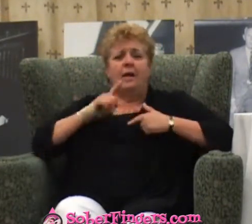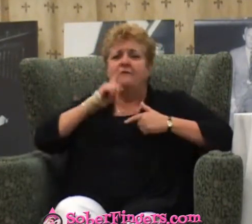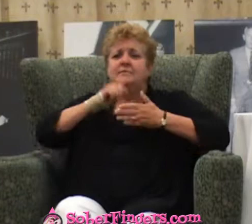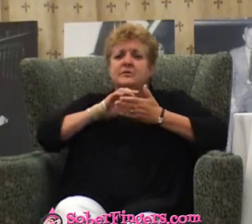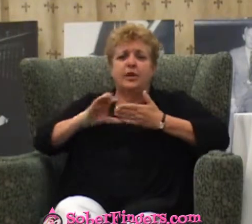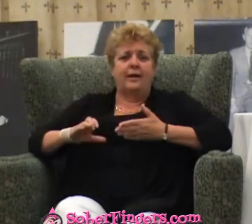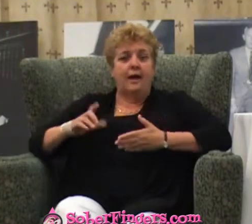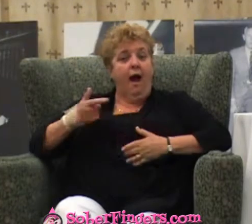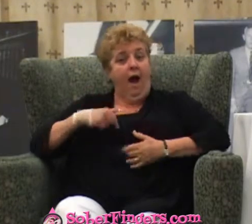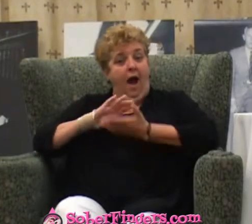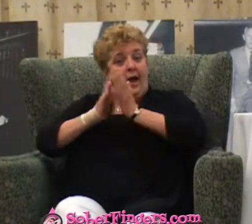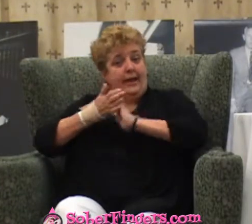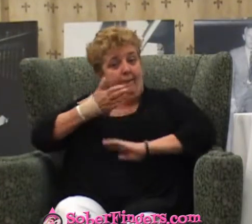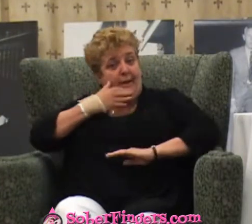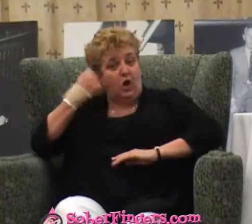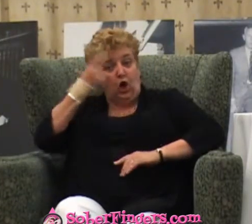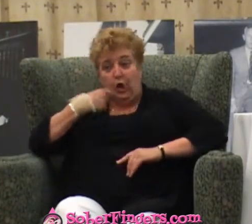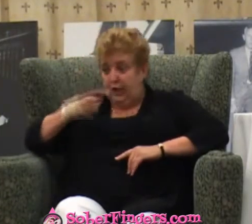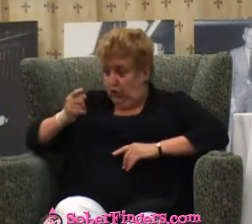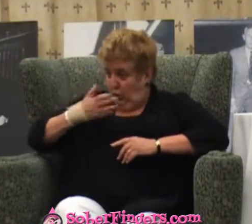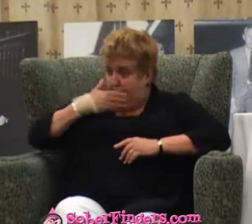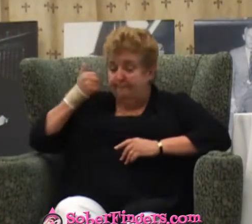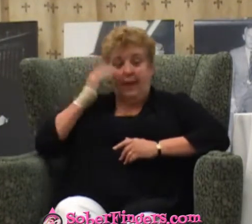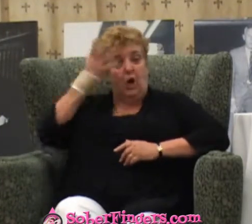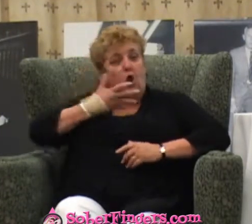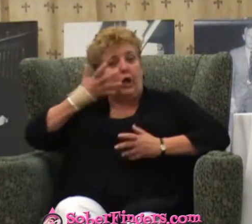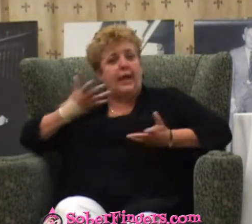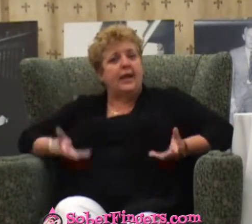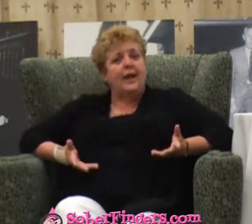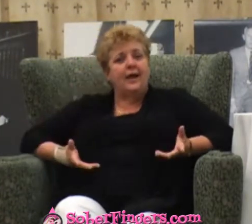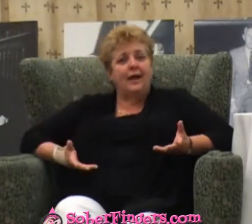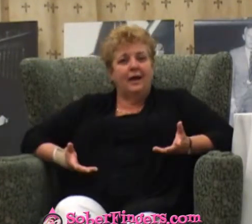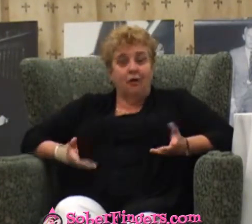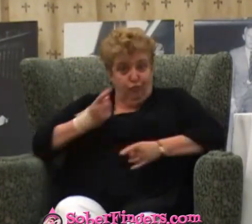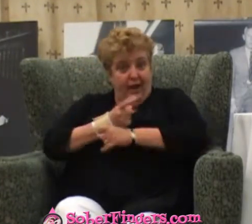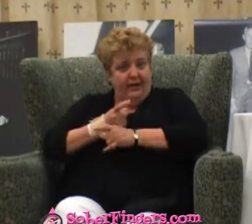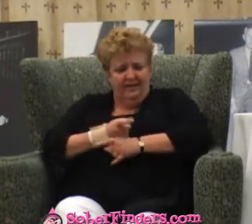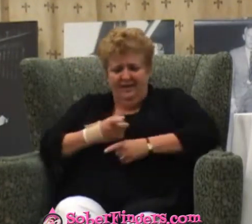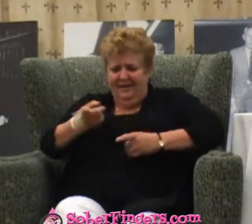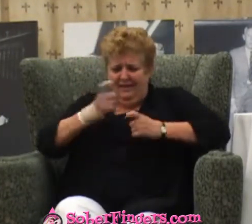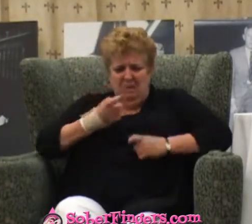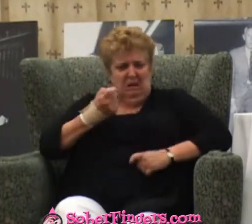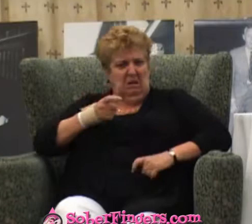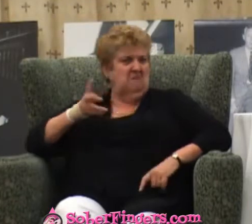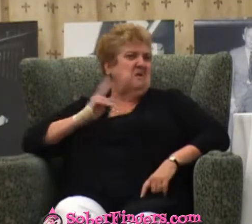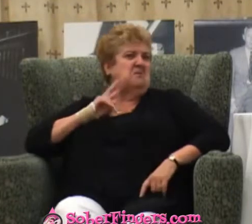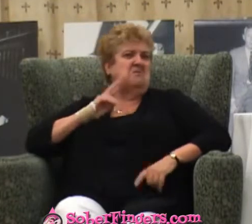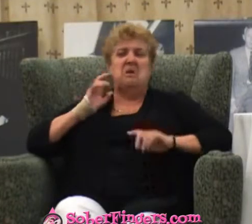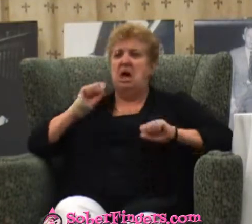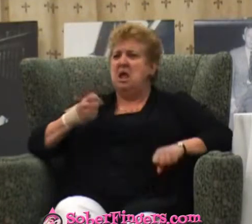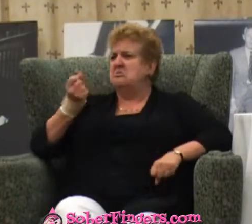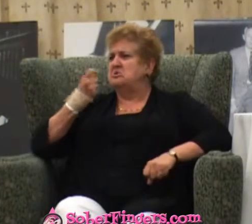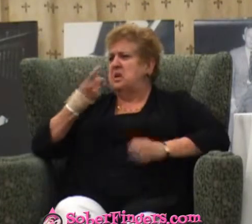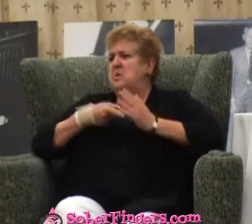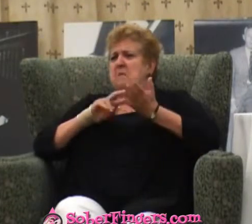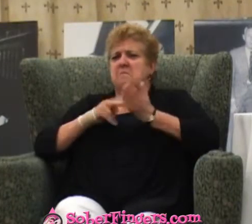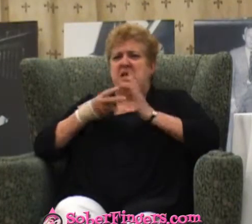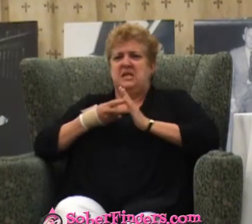looking. Right? Come on, you give me a couple of Vicodin, I can comprehend the word serenity, and I know peace.